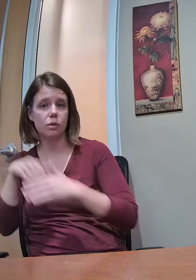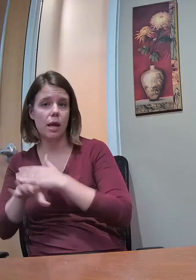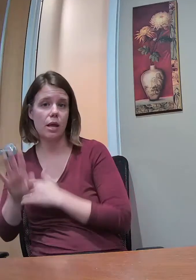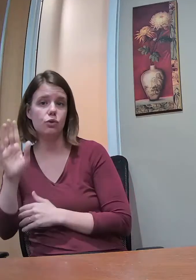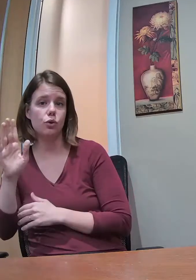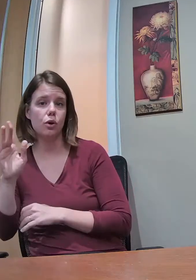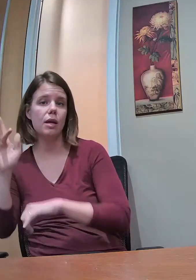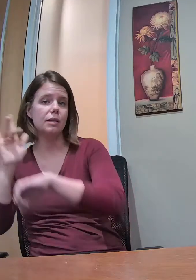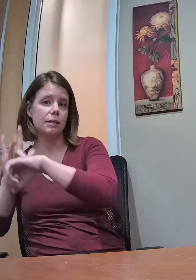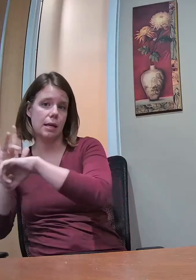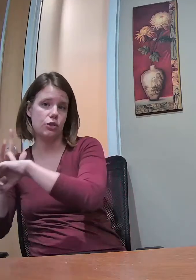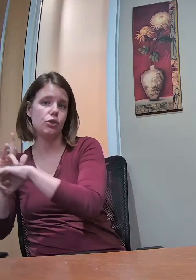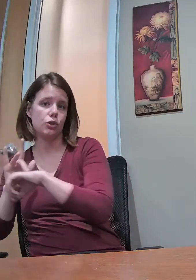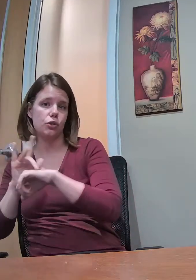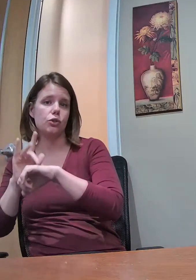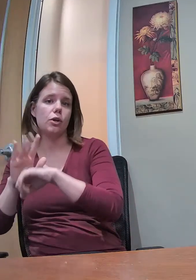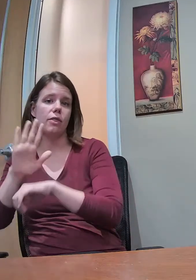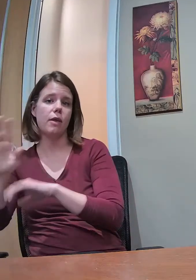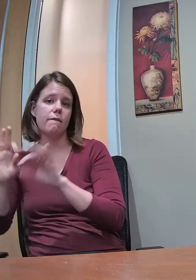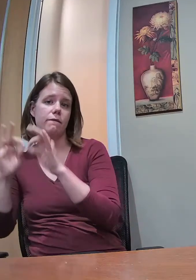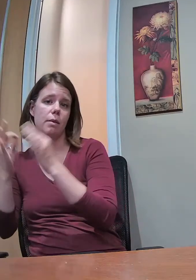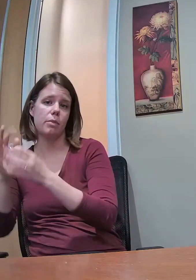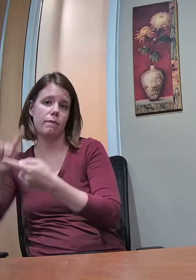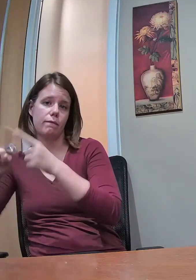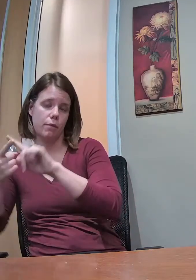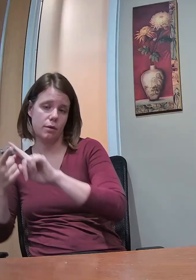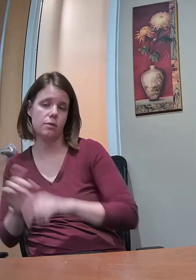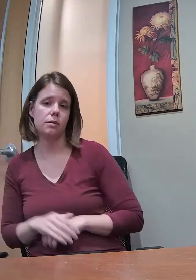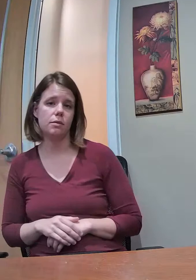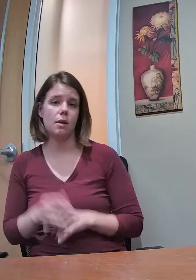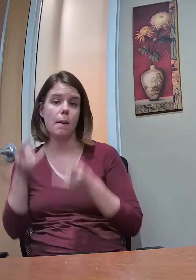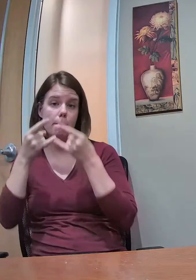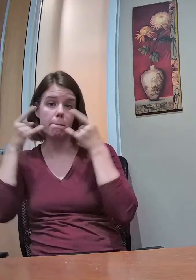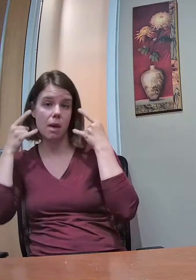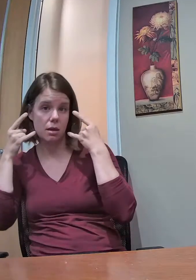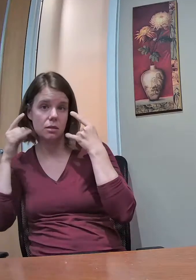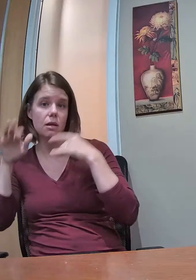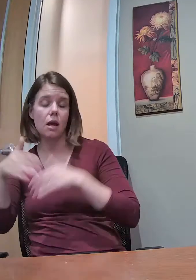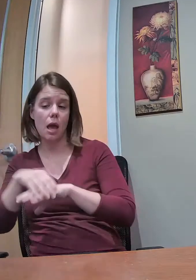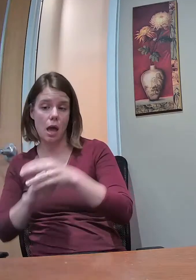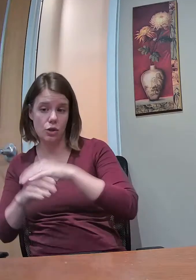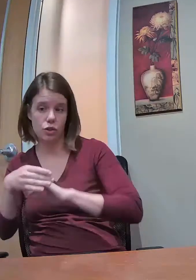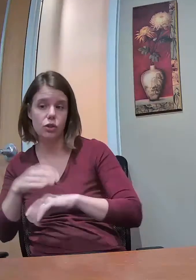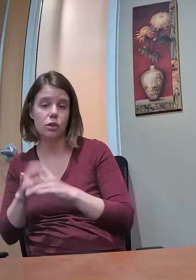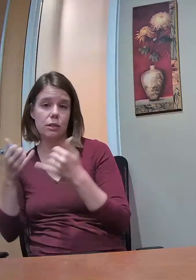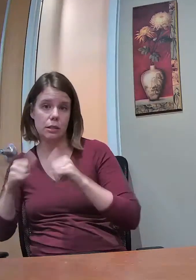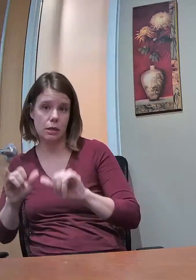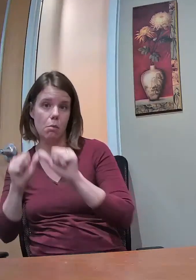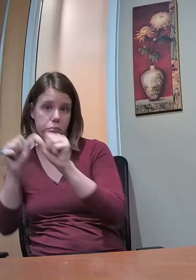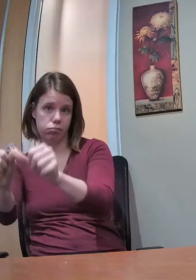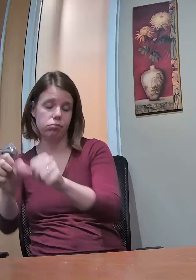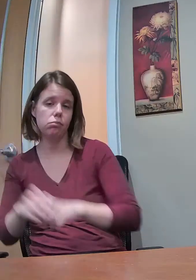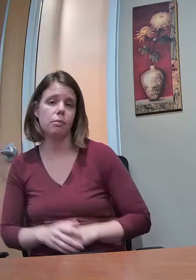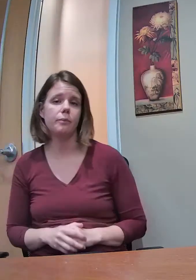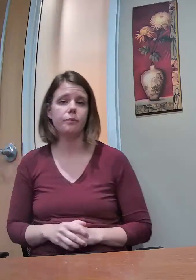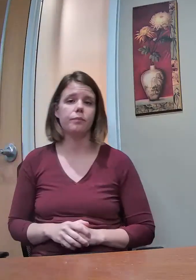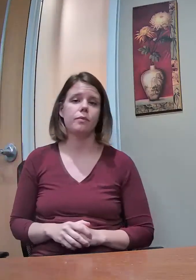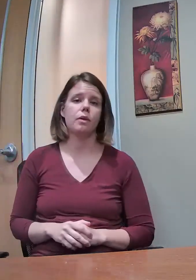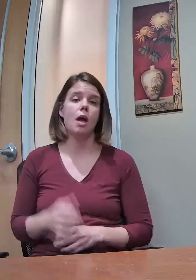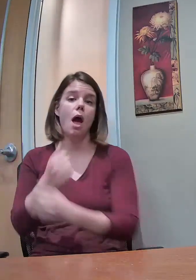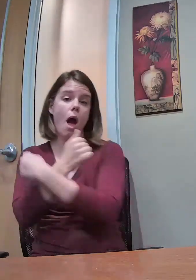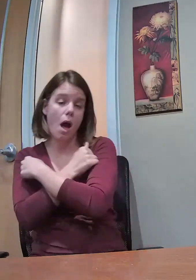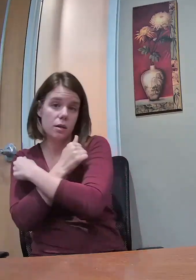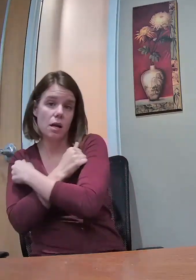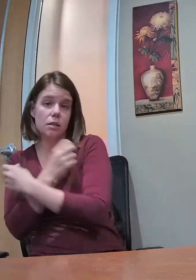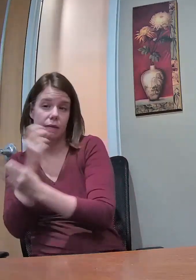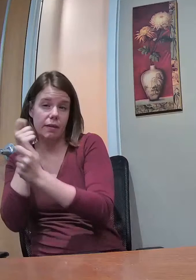happening. Example, wearing masks, hand hygiene are in place. Brief hugs are now permitted regardless of